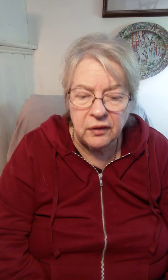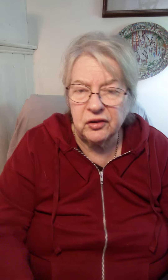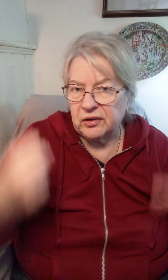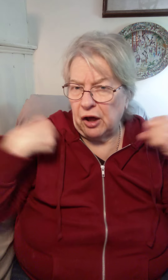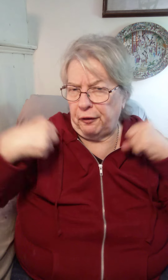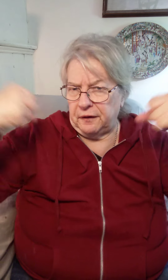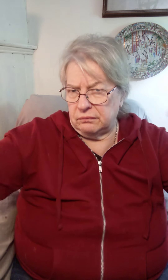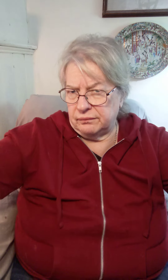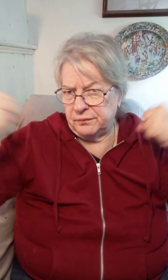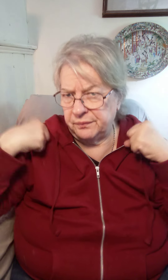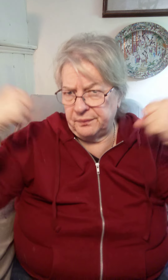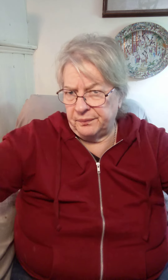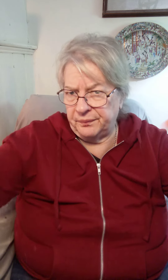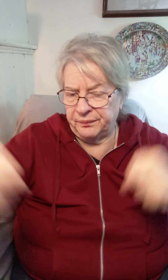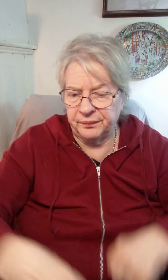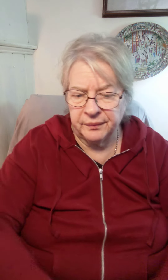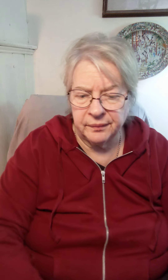This is healthy.